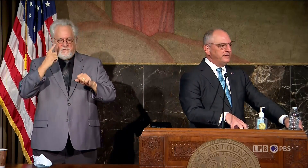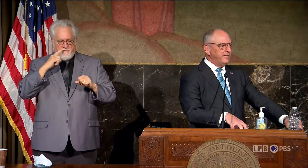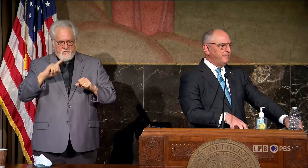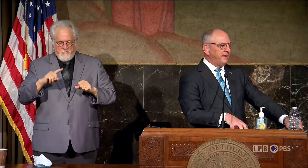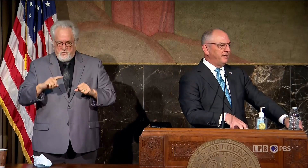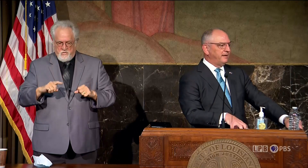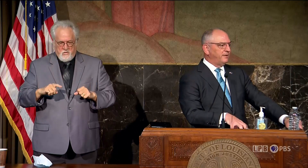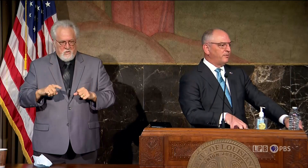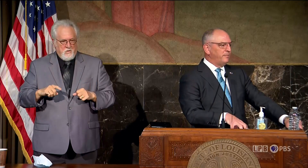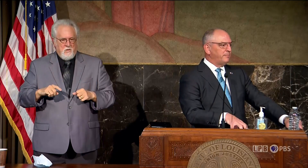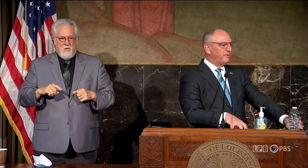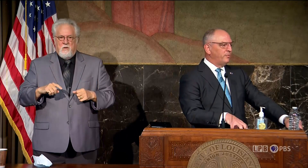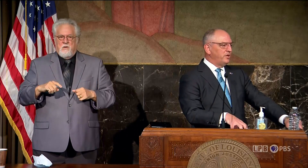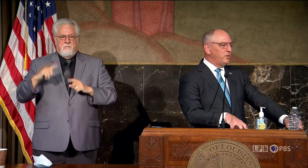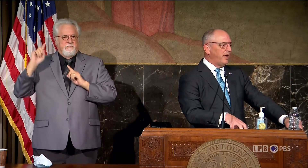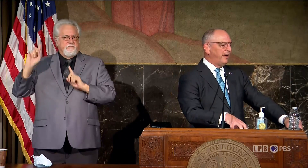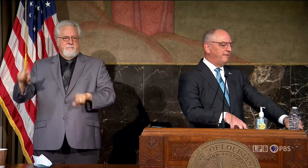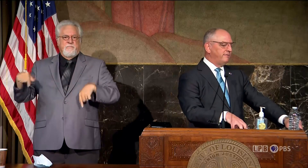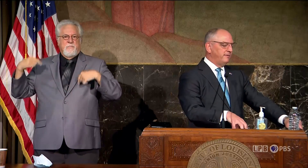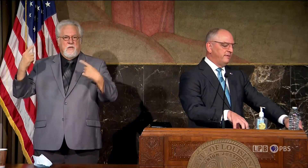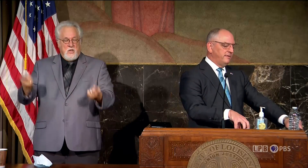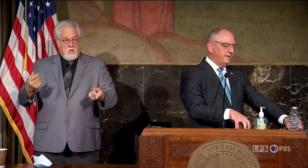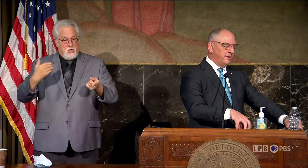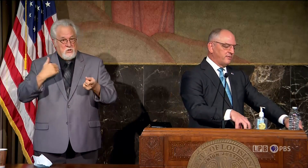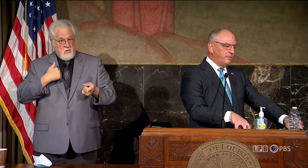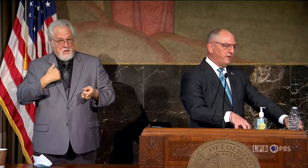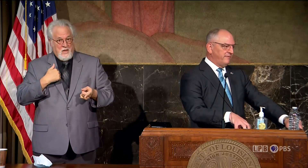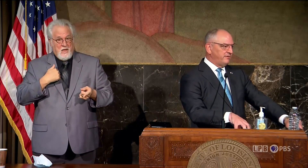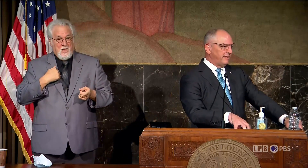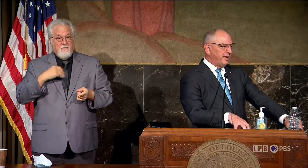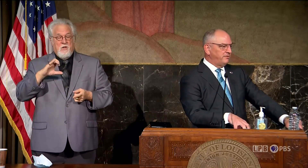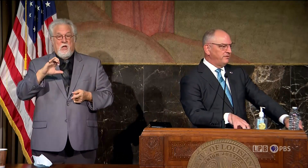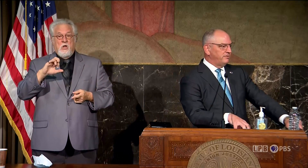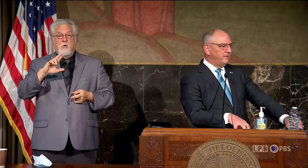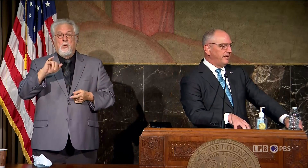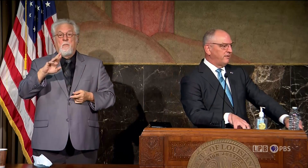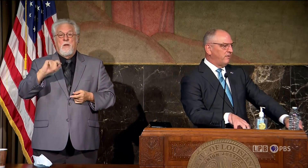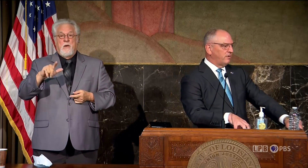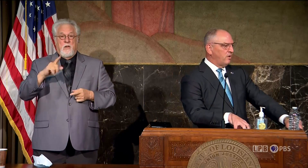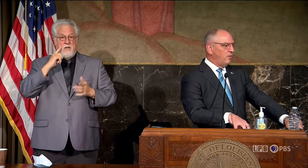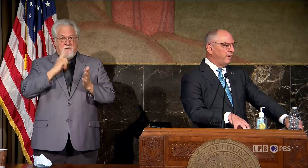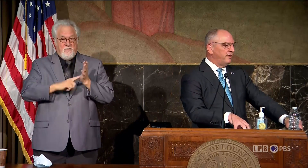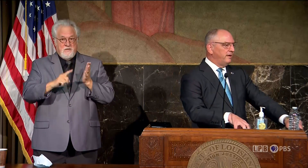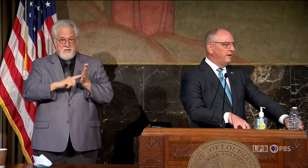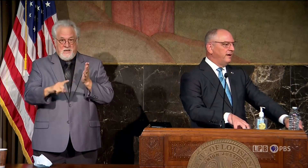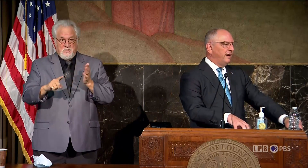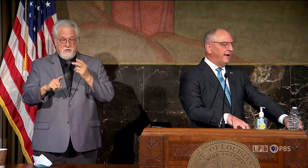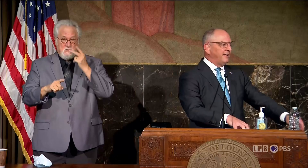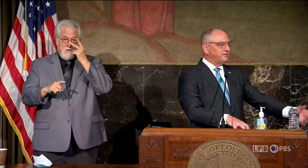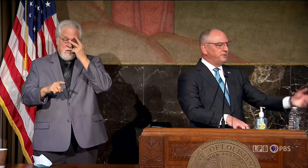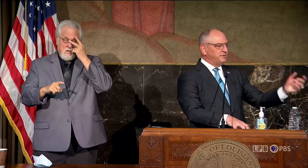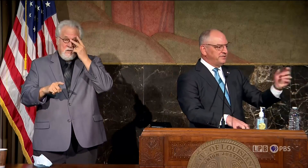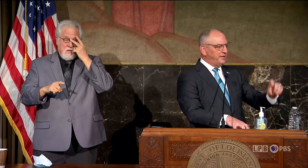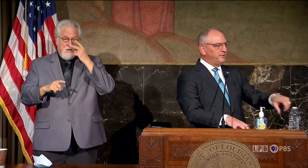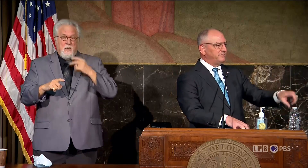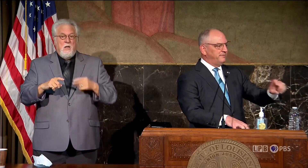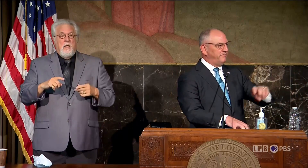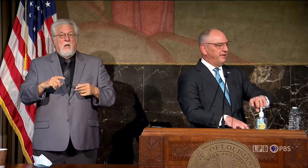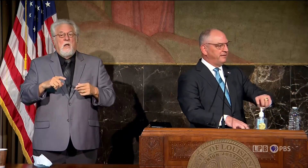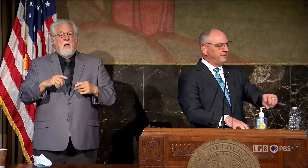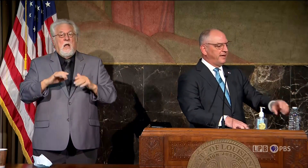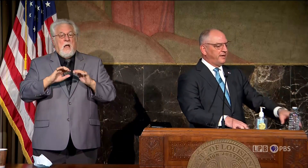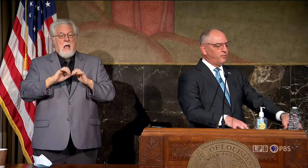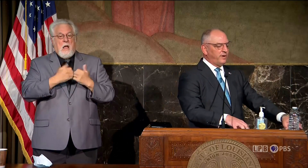as long as anybody can remember when you have criminal investigations that are ongoing as to the sequence